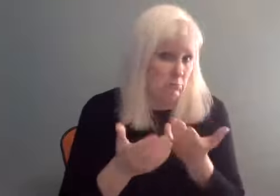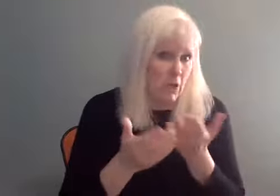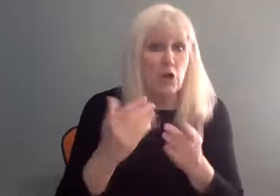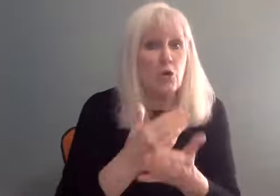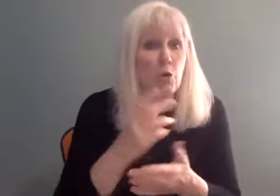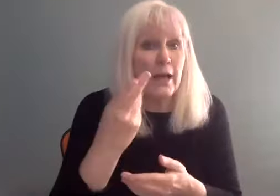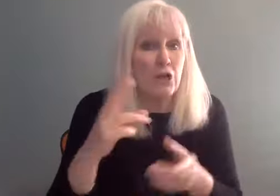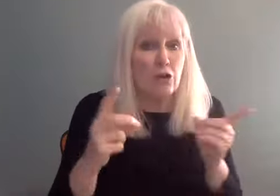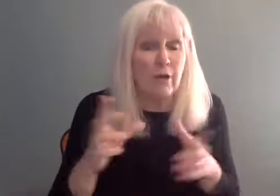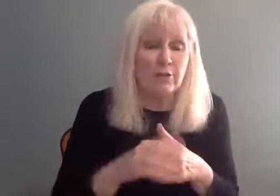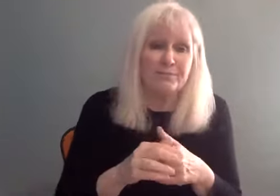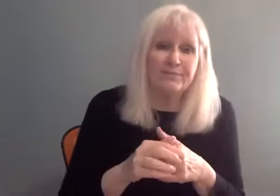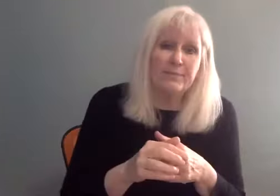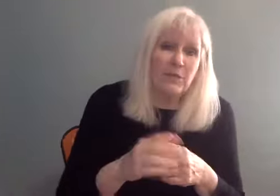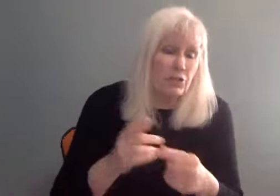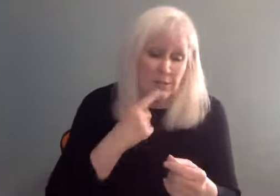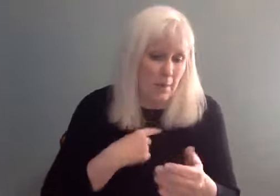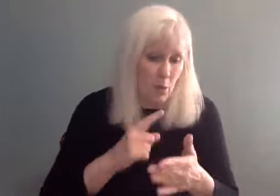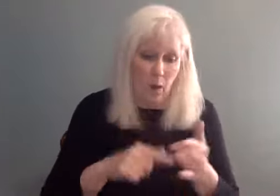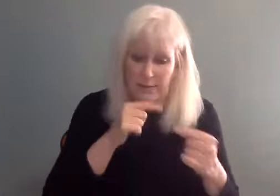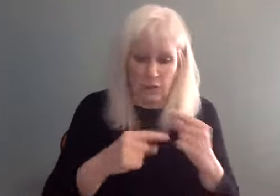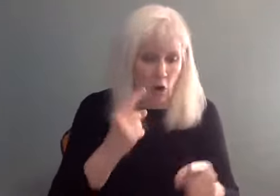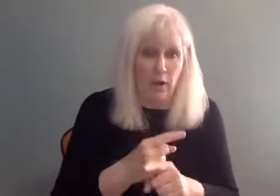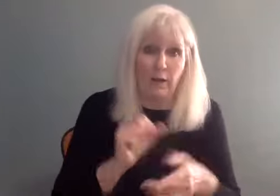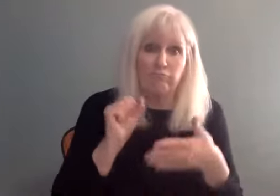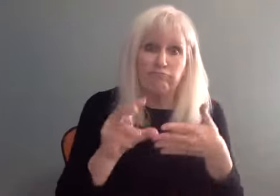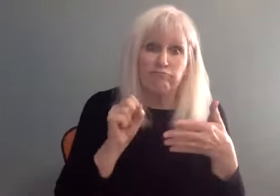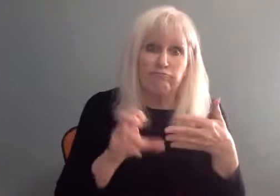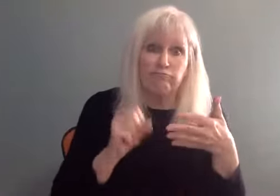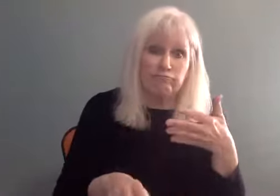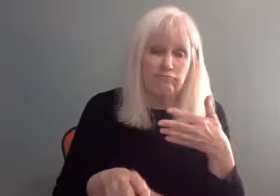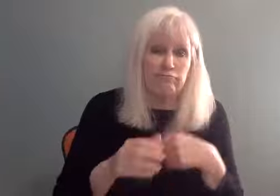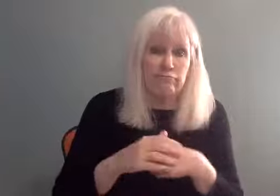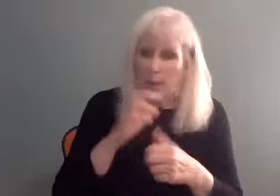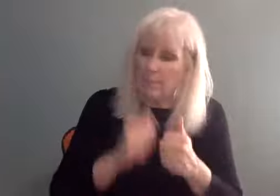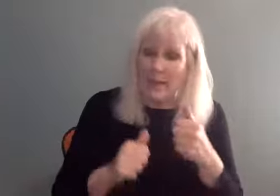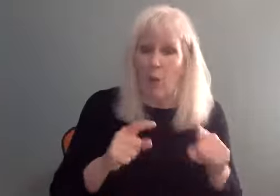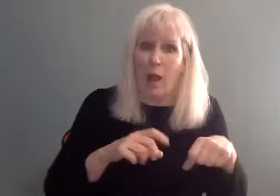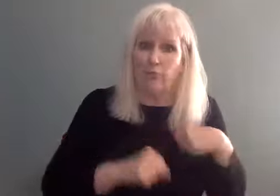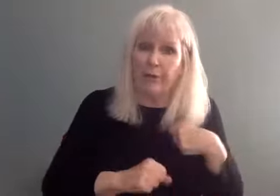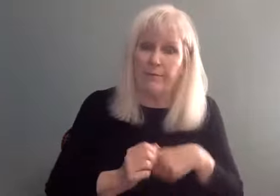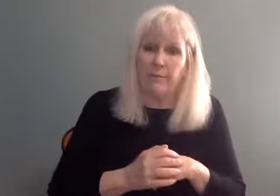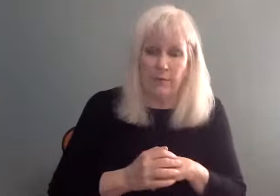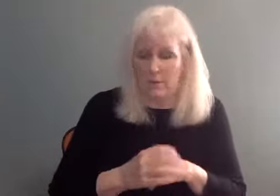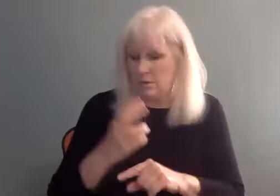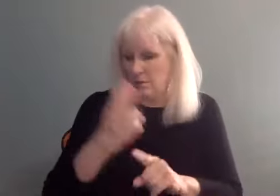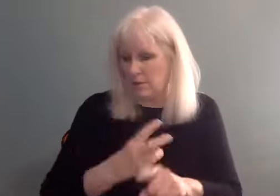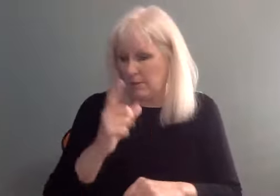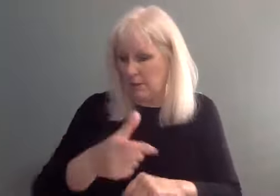and she said, tell me some things that didn't go right. And I did. And I don't know, maybe it was 6 months later, somebody's